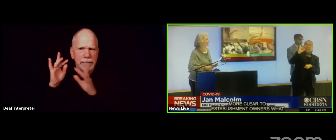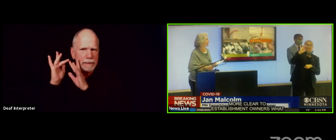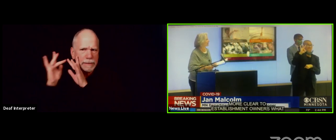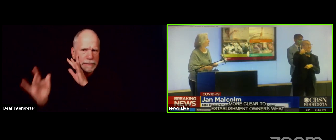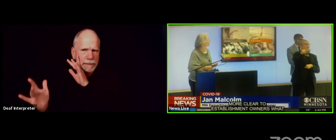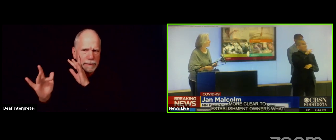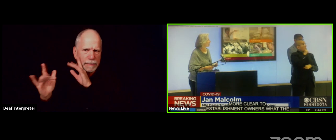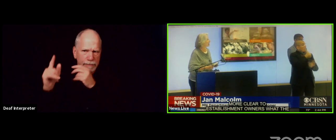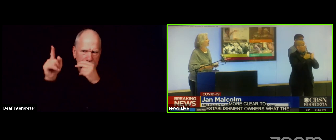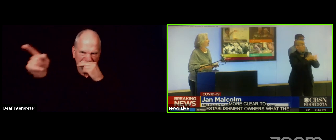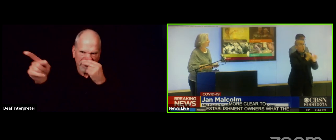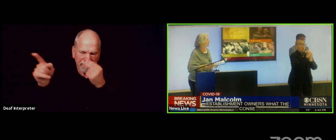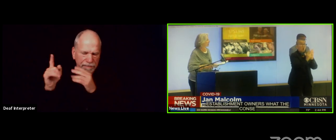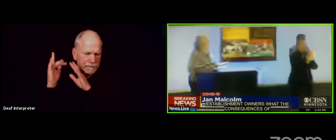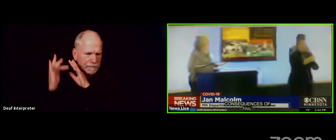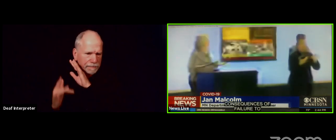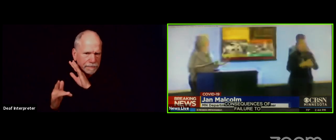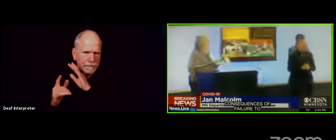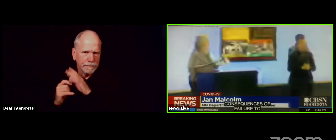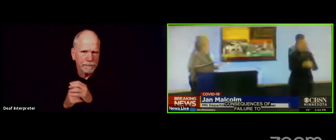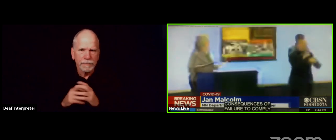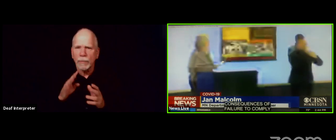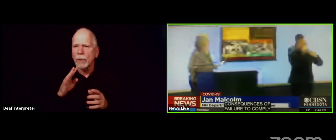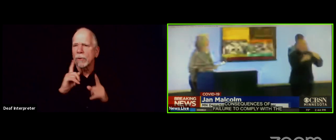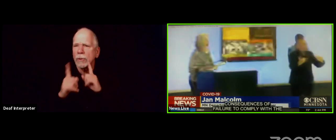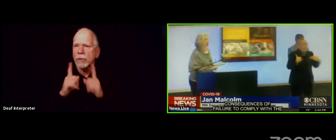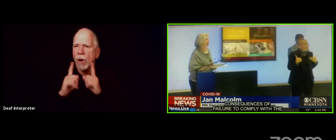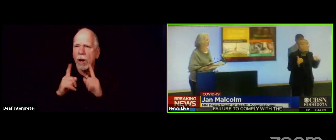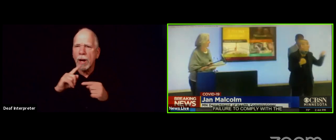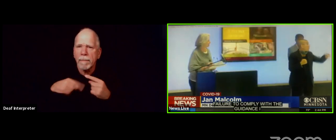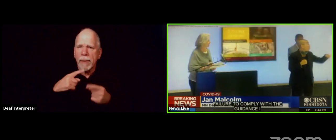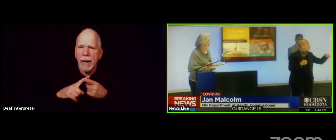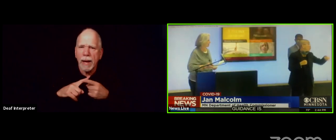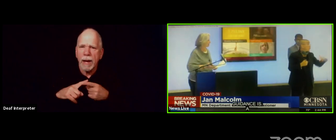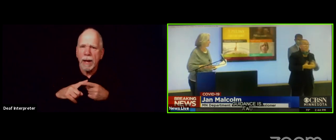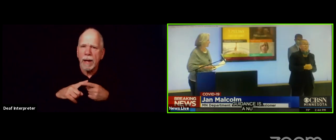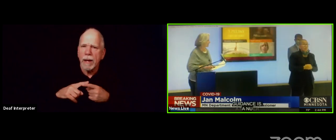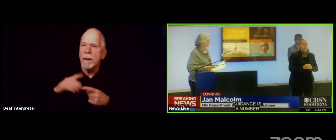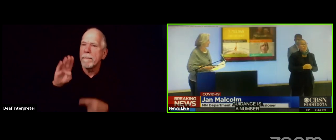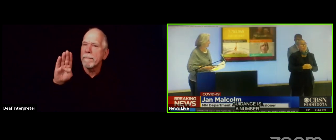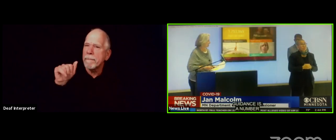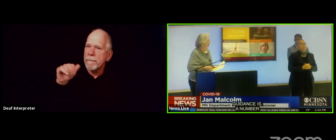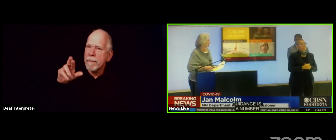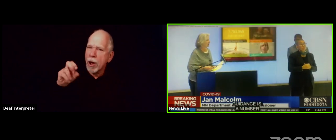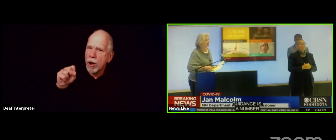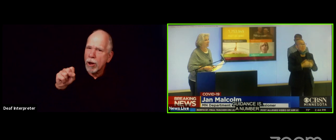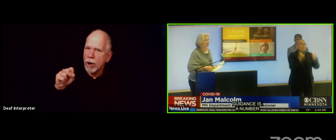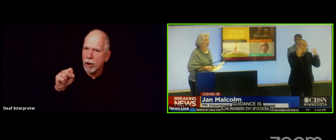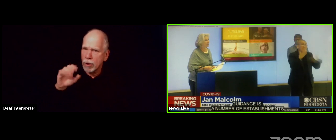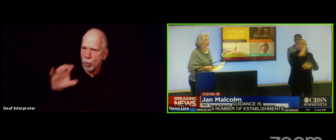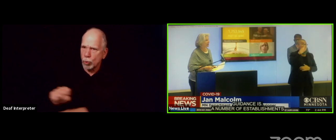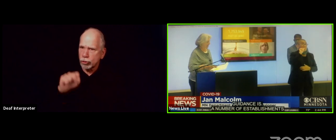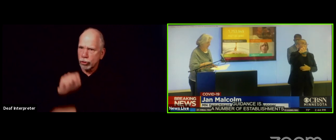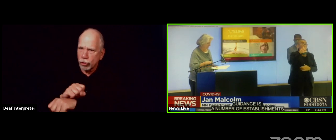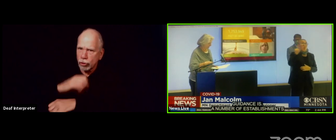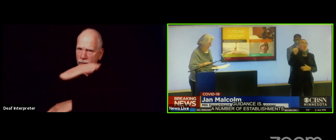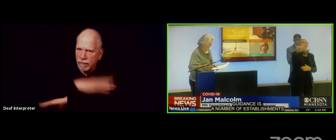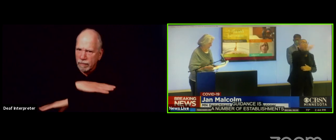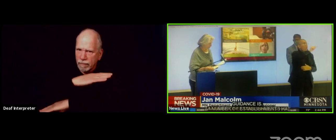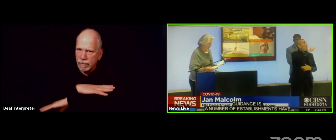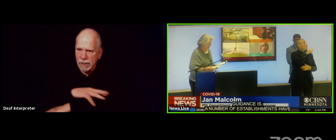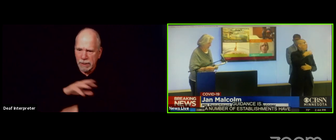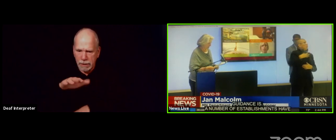guidance is. A number of establishments have voluntarily shut down. What I was told